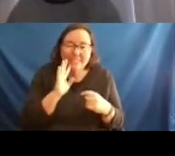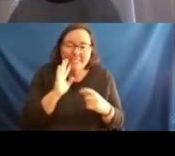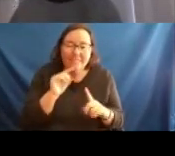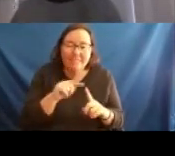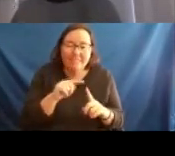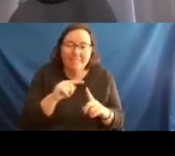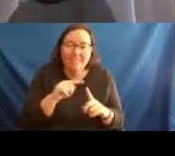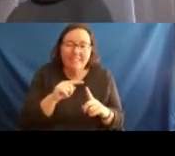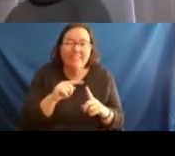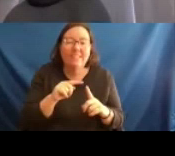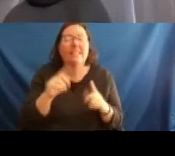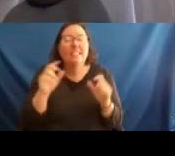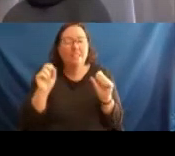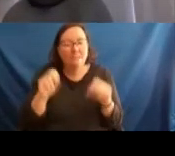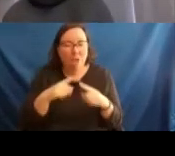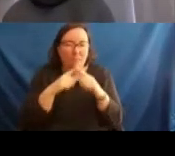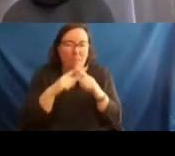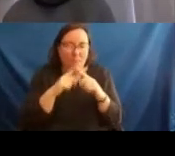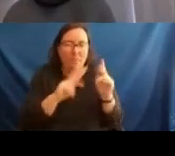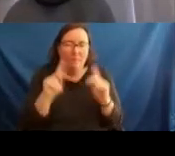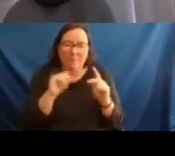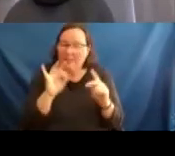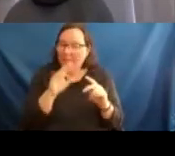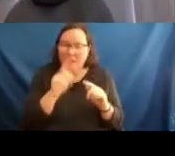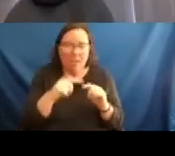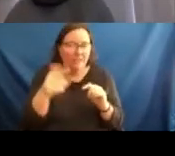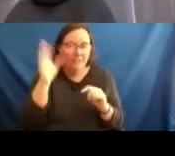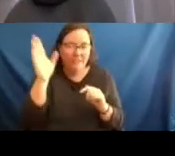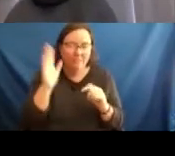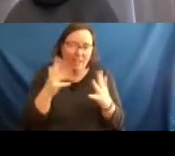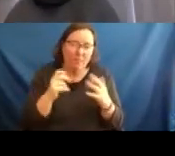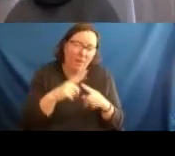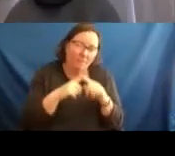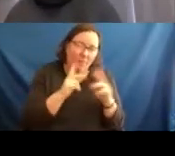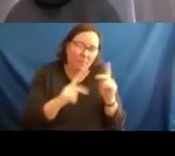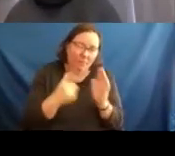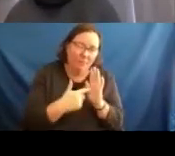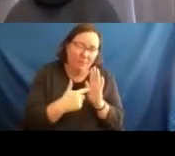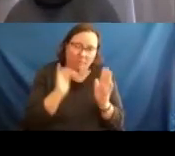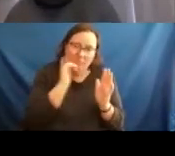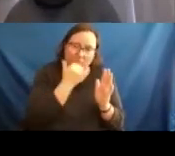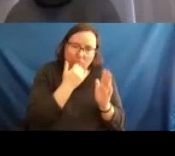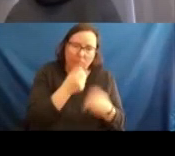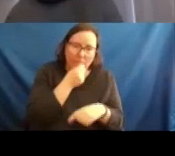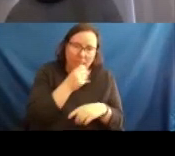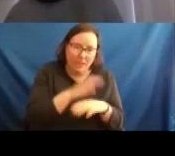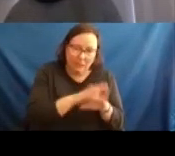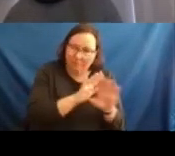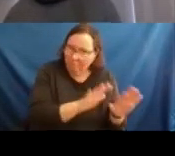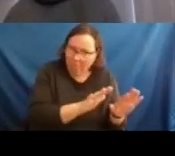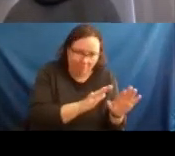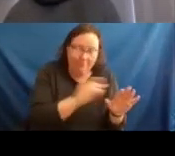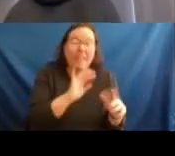what we would probably do is mute people. We might want to mute folks. And then if you're going